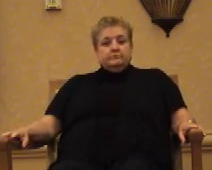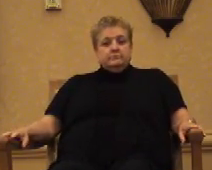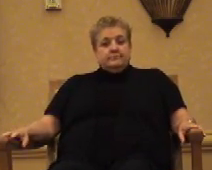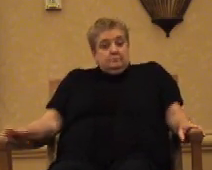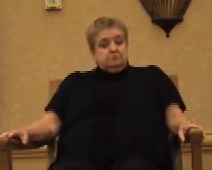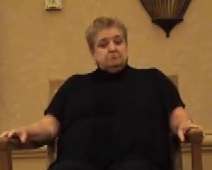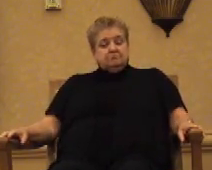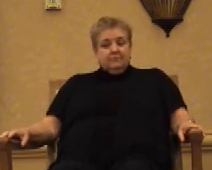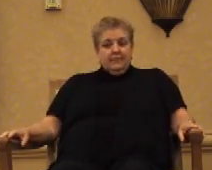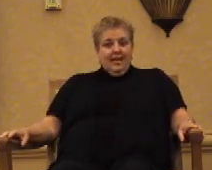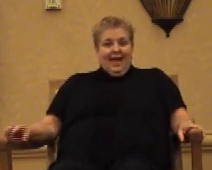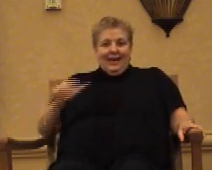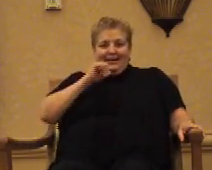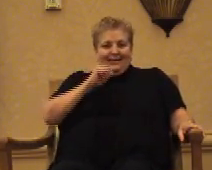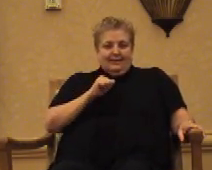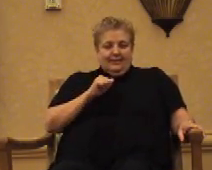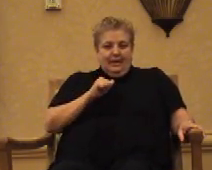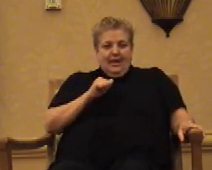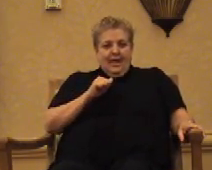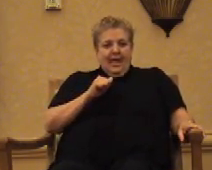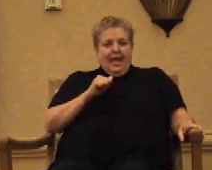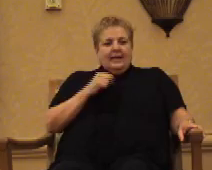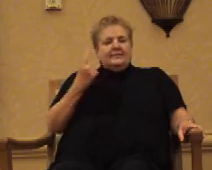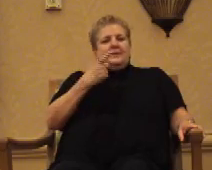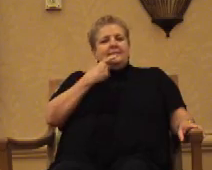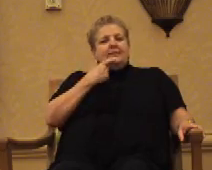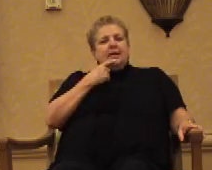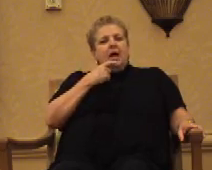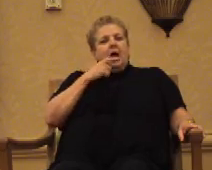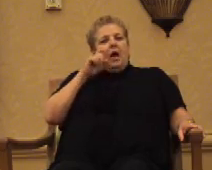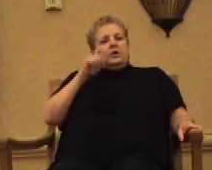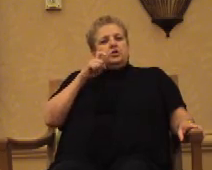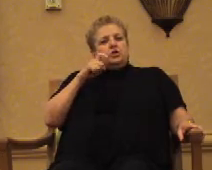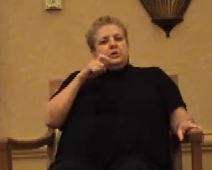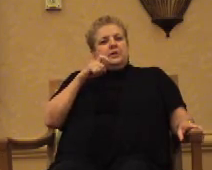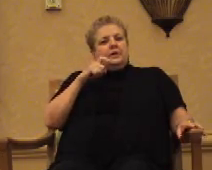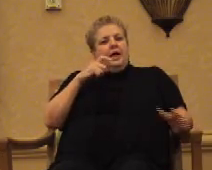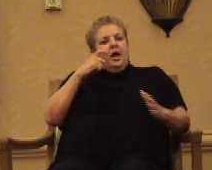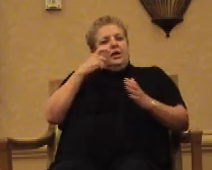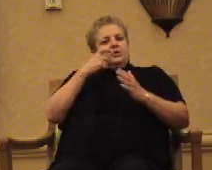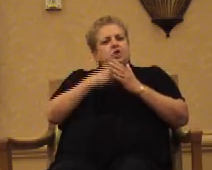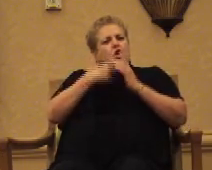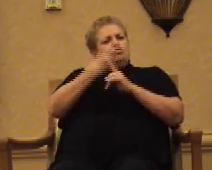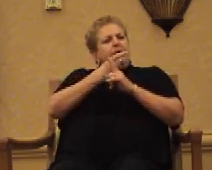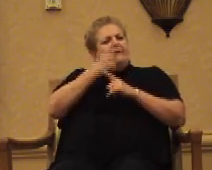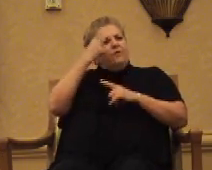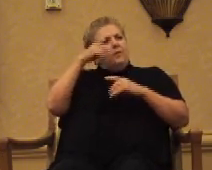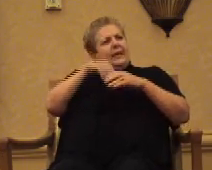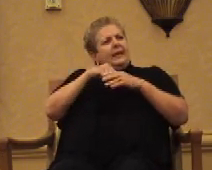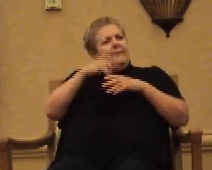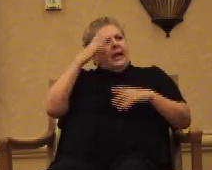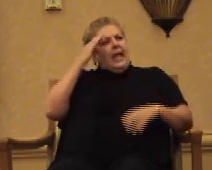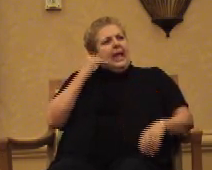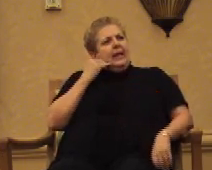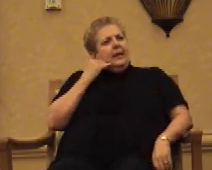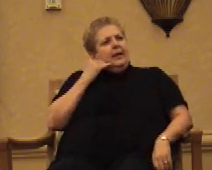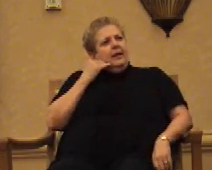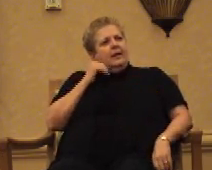And someone would say, I should charge a rent for being in my head. And I thought, oh, not cool. I think about that. I